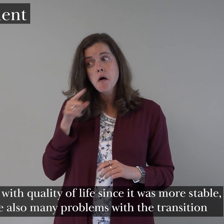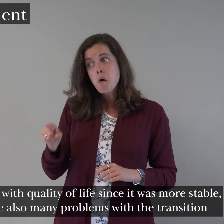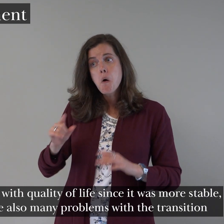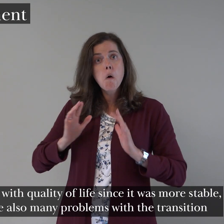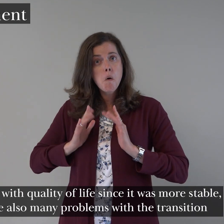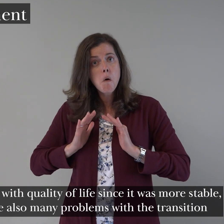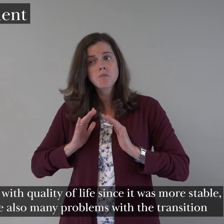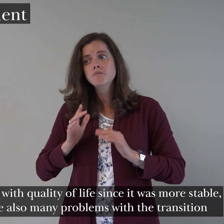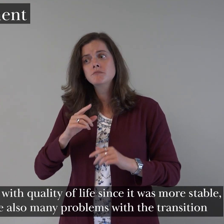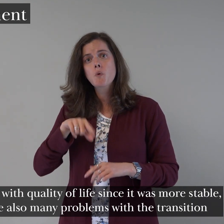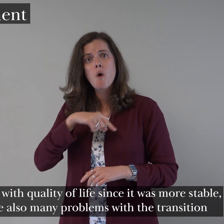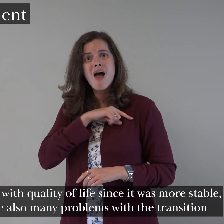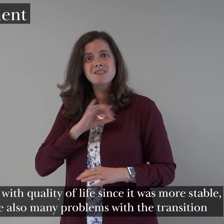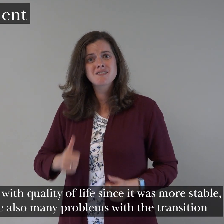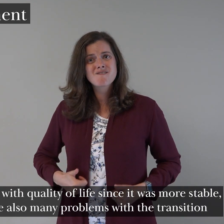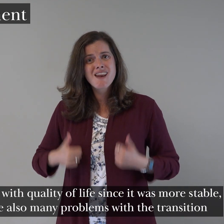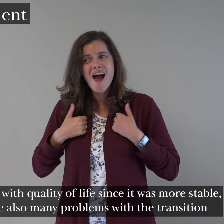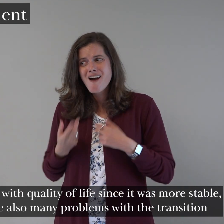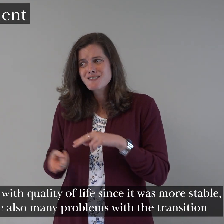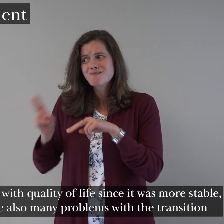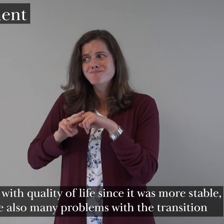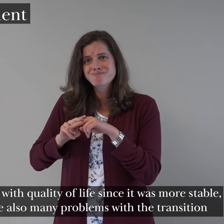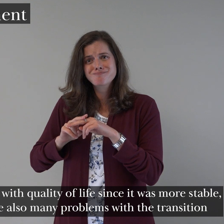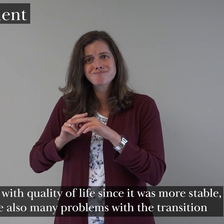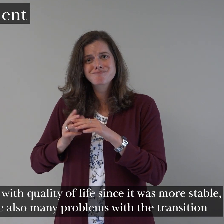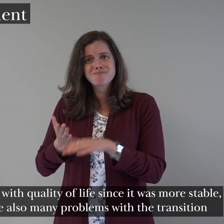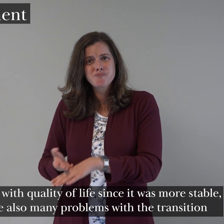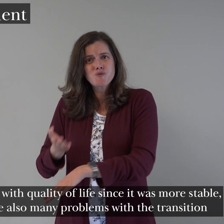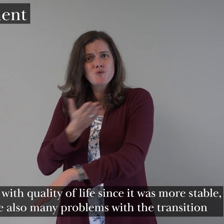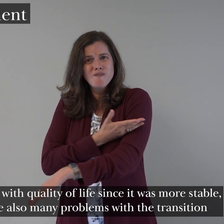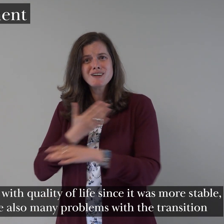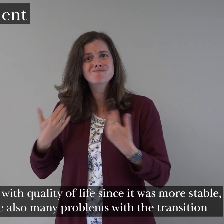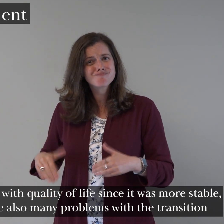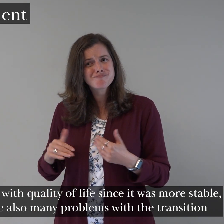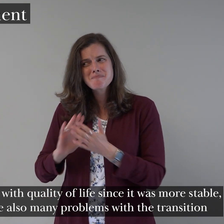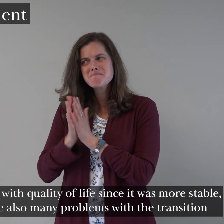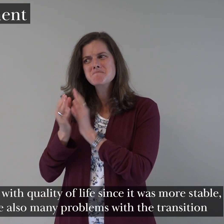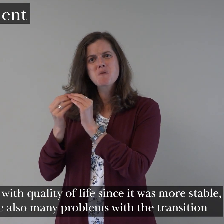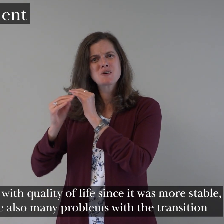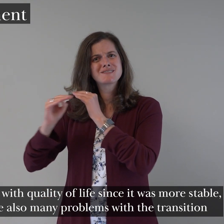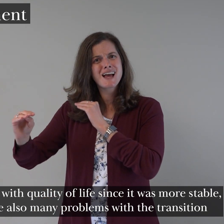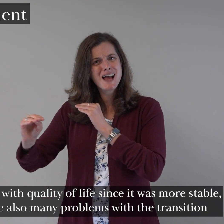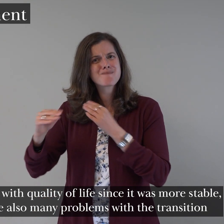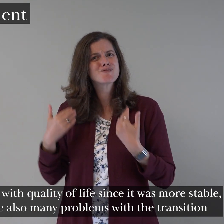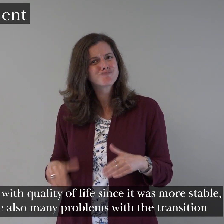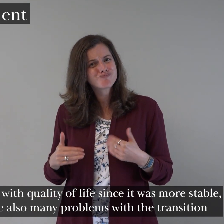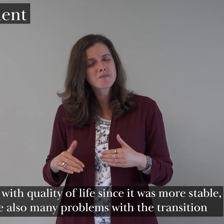greatly helped with the quality of life since it was more stable but there were also many problems with the transition